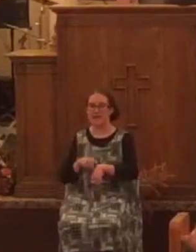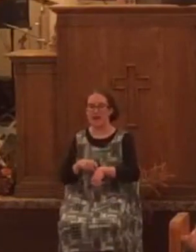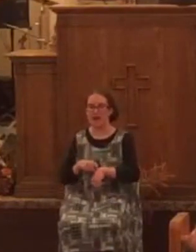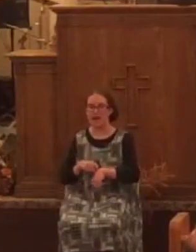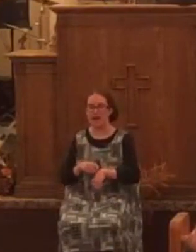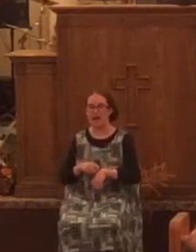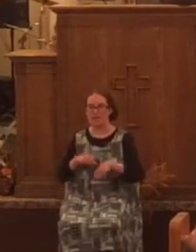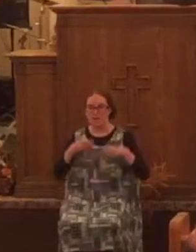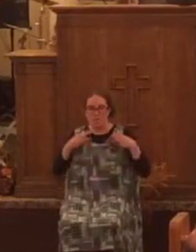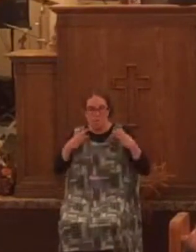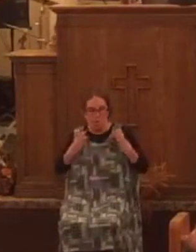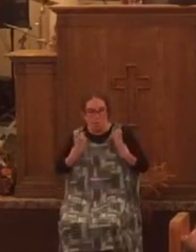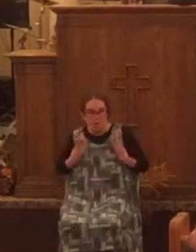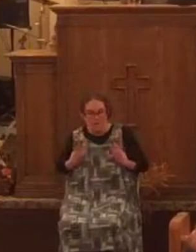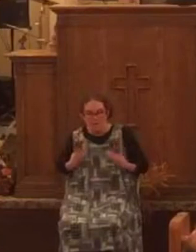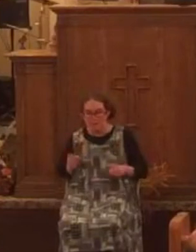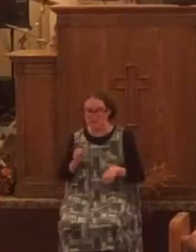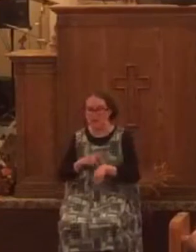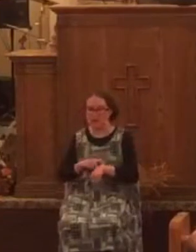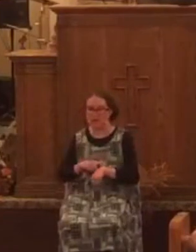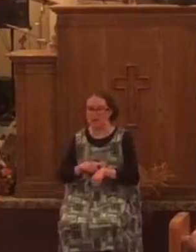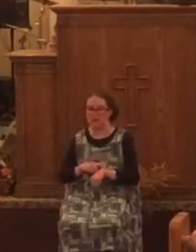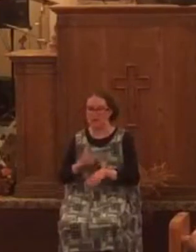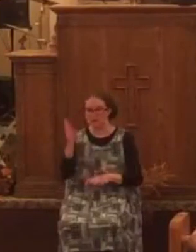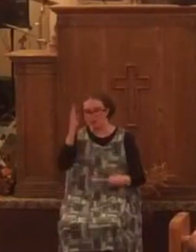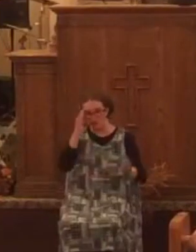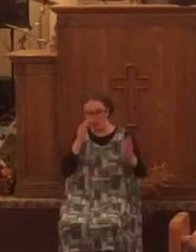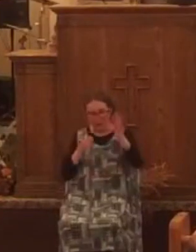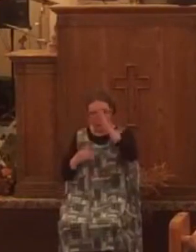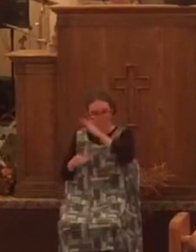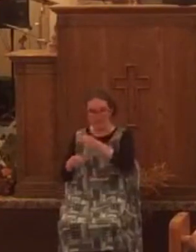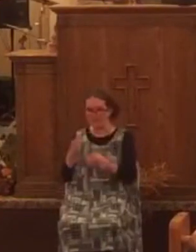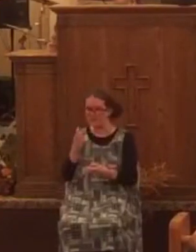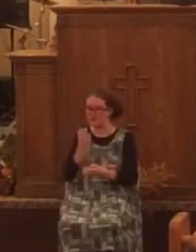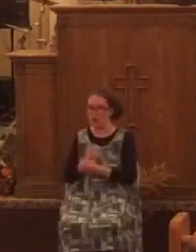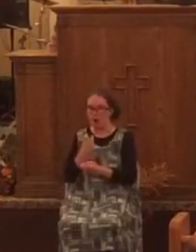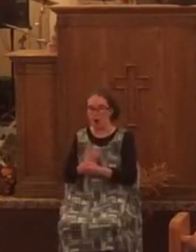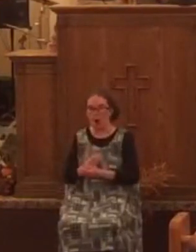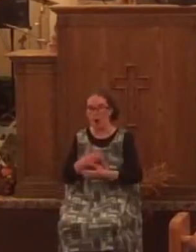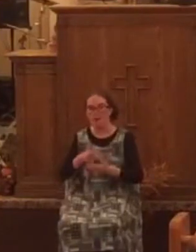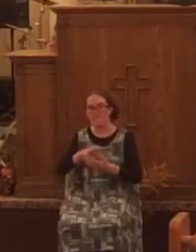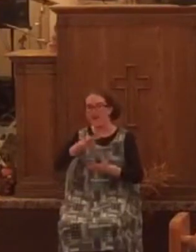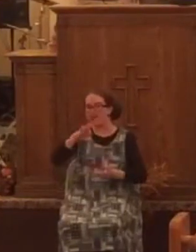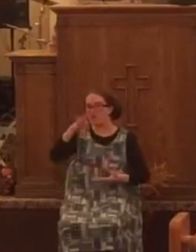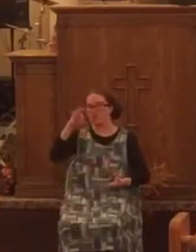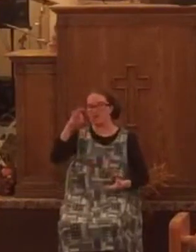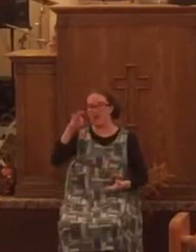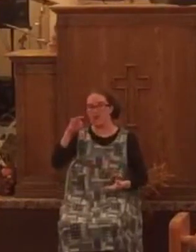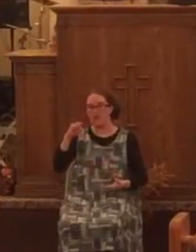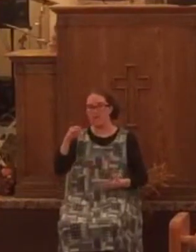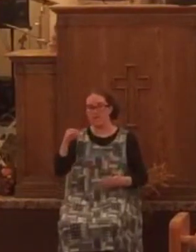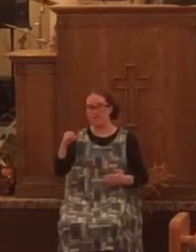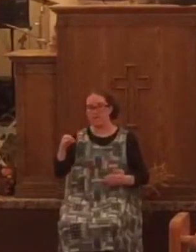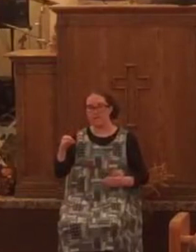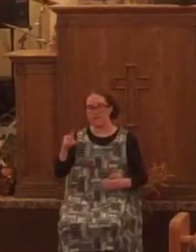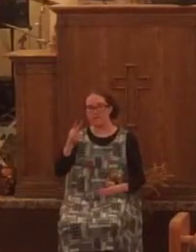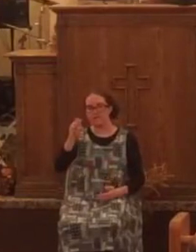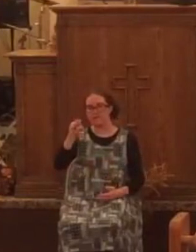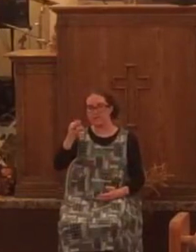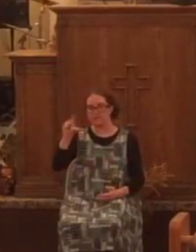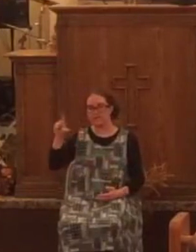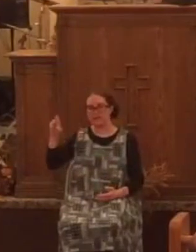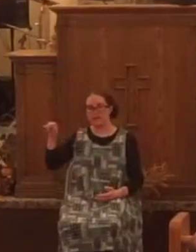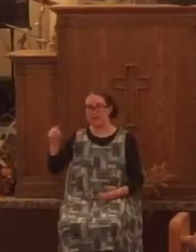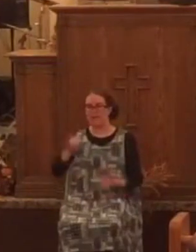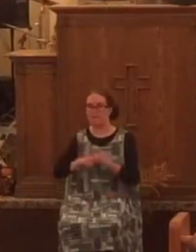of weariness and in times of difficulty. Amen. We all find ourselves, amen, in those valleys.